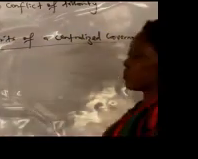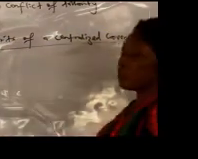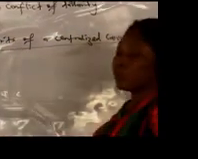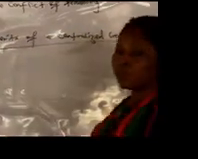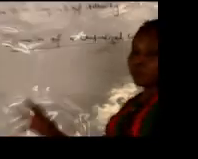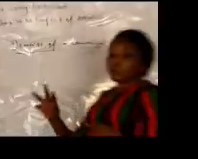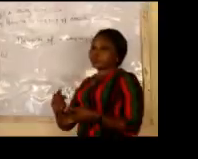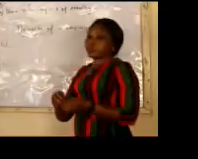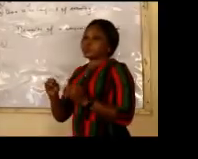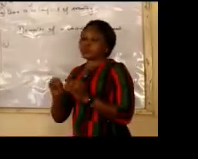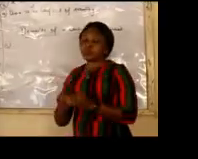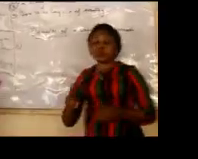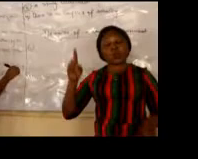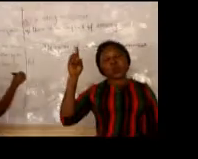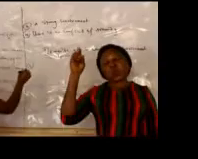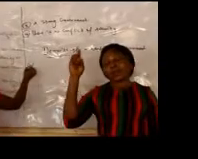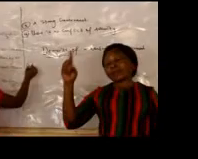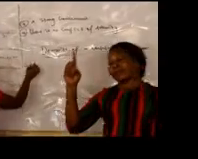One is stagnation.